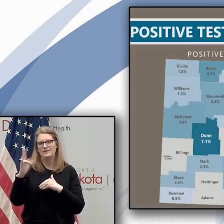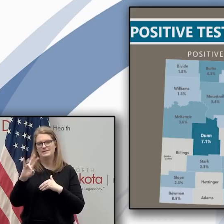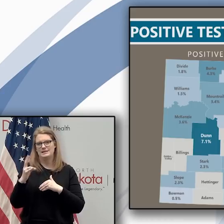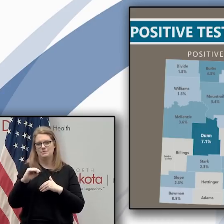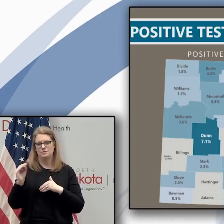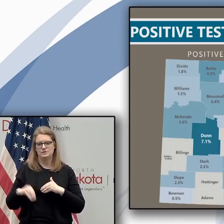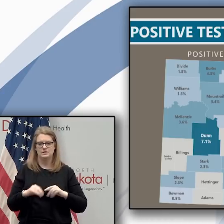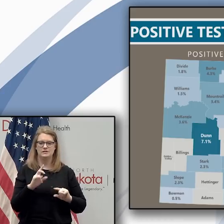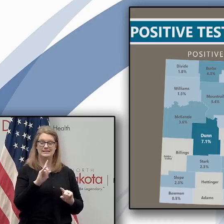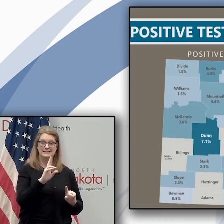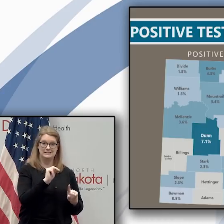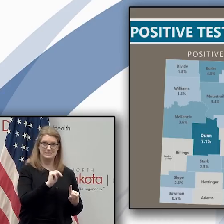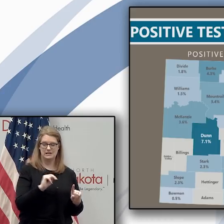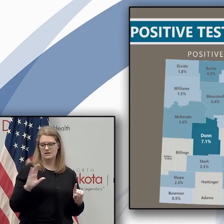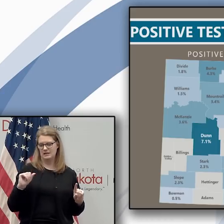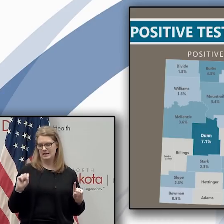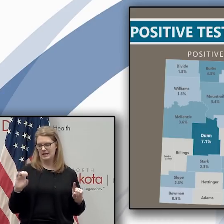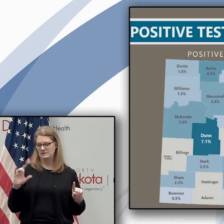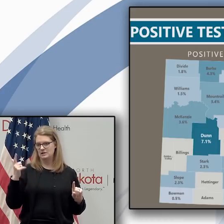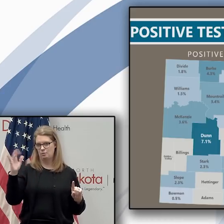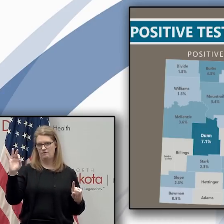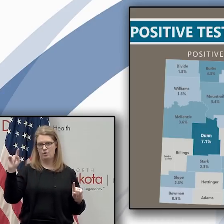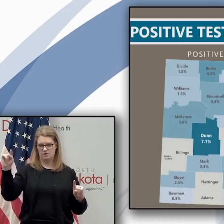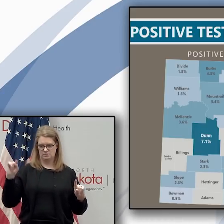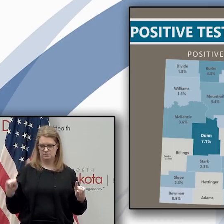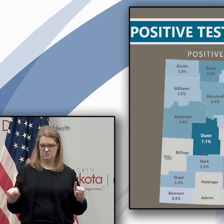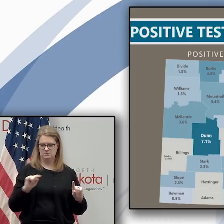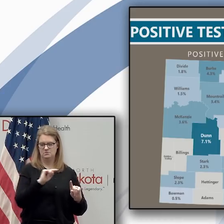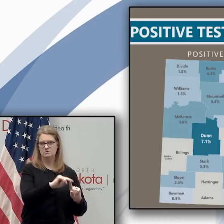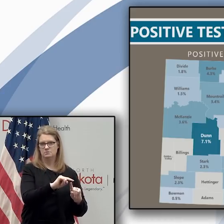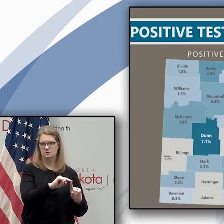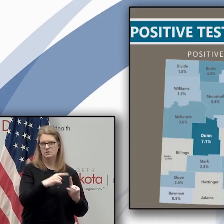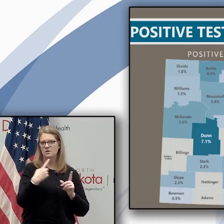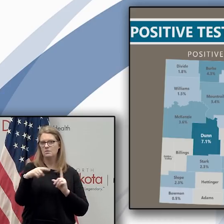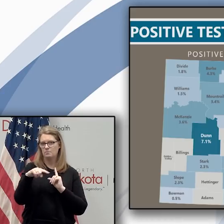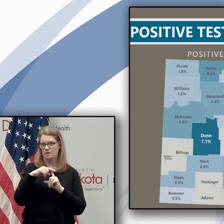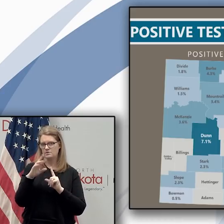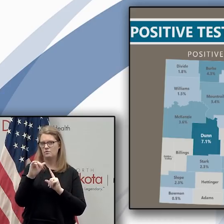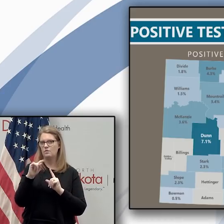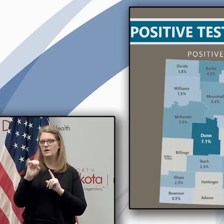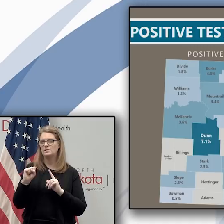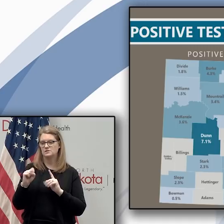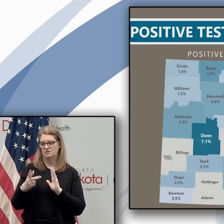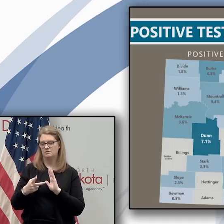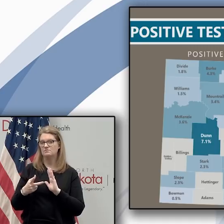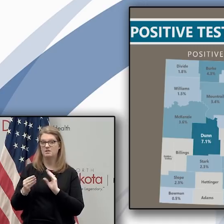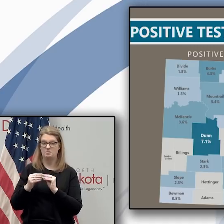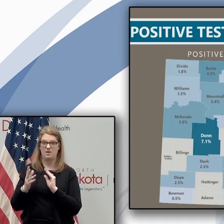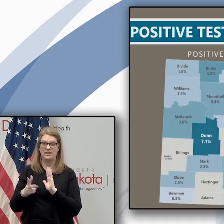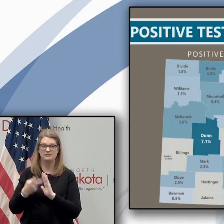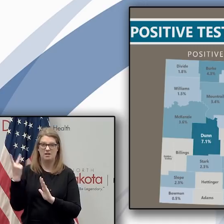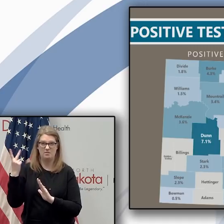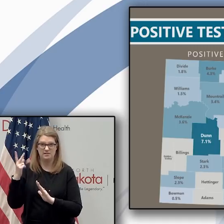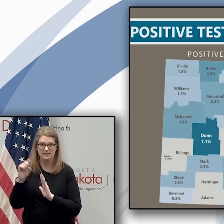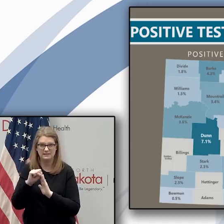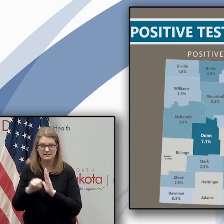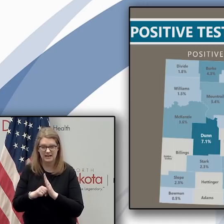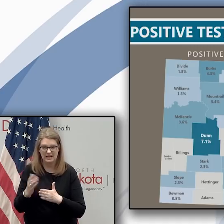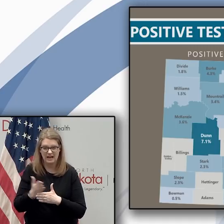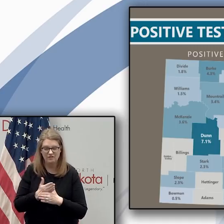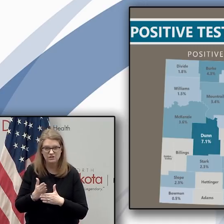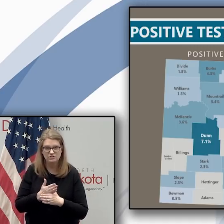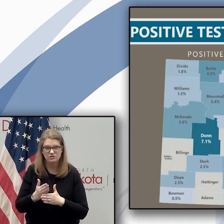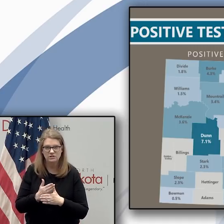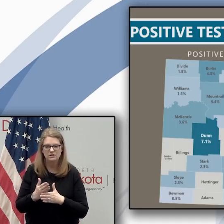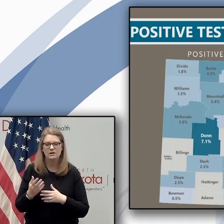counties, Dunn in the west, Cass and Grand Forks, that have positive rates that are more than double what the state average. And of course, that means we've got